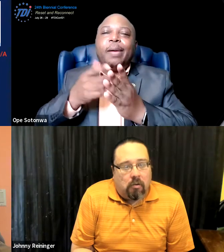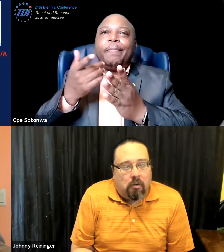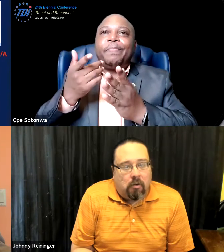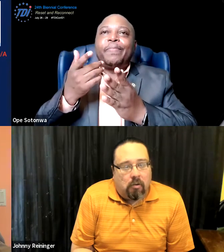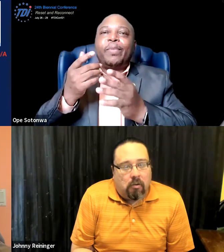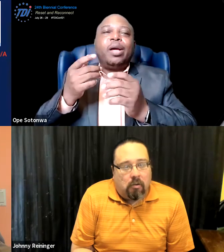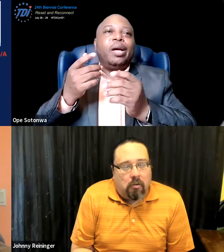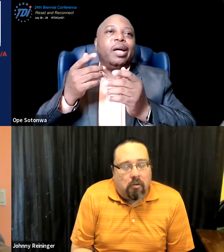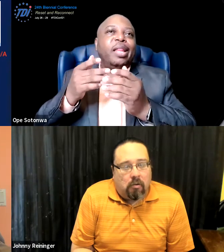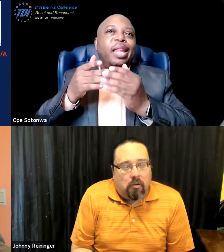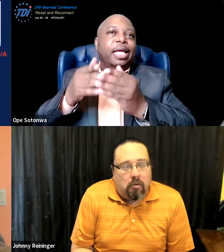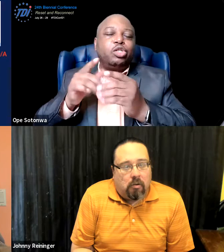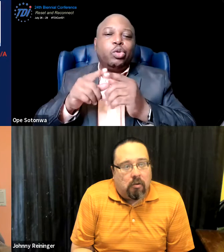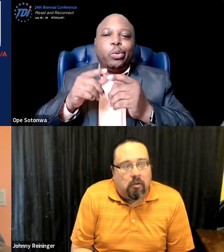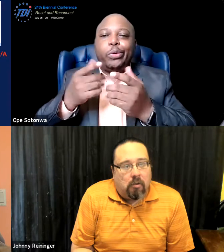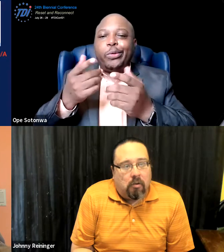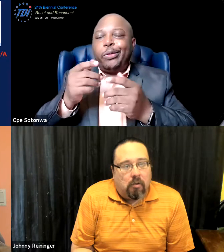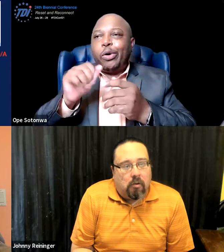we think that'll lead to resolving that.